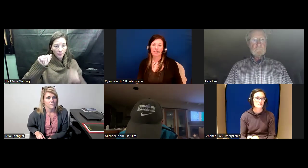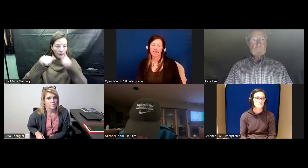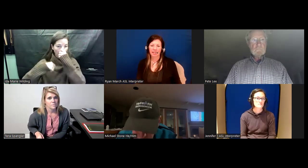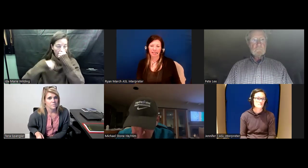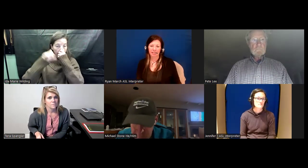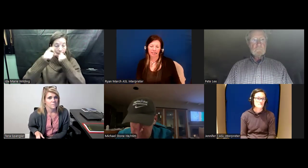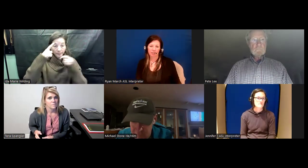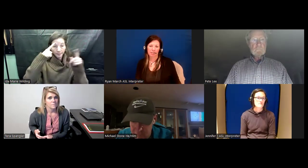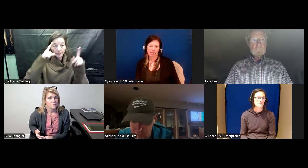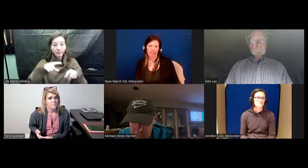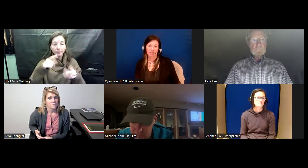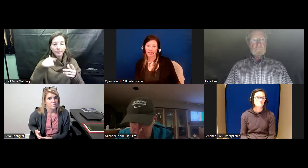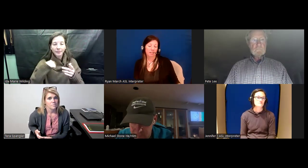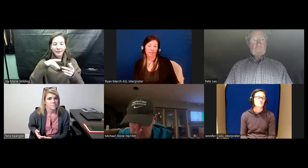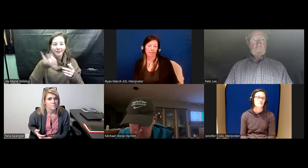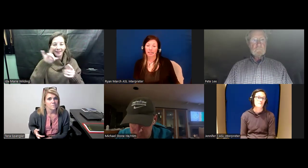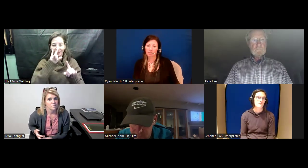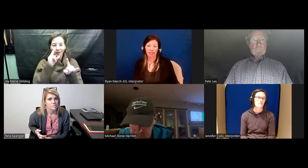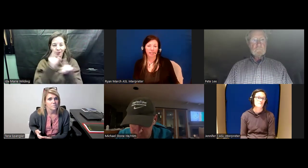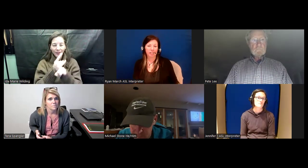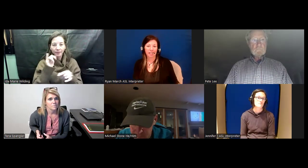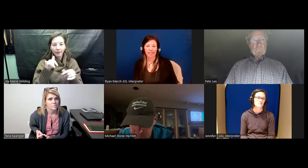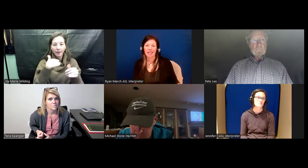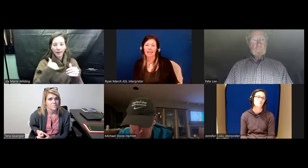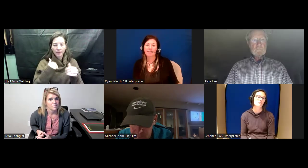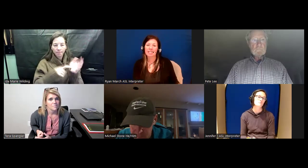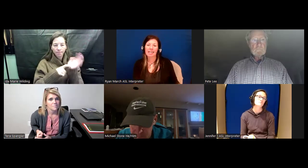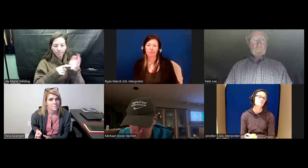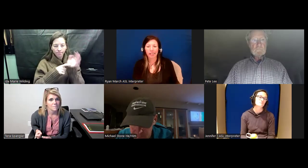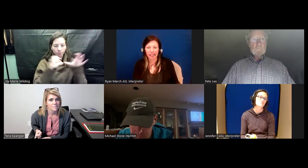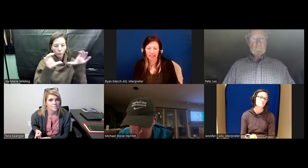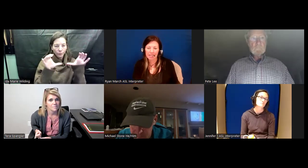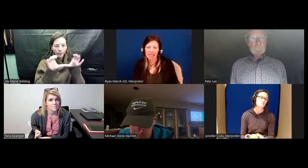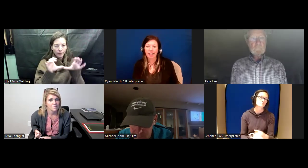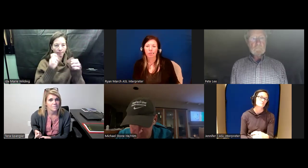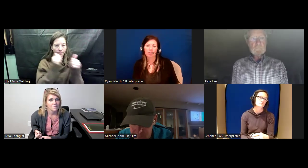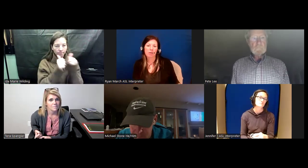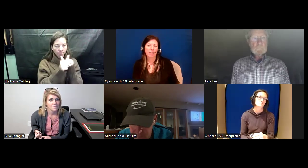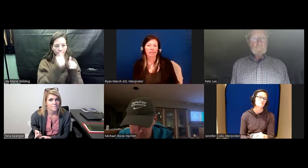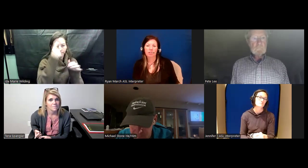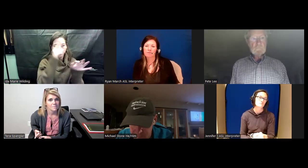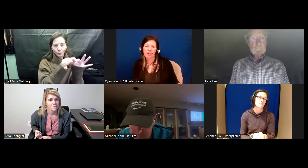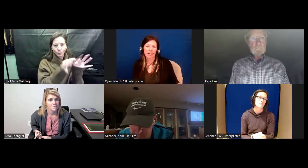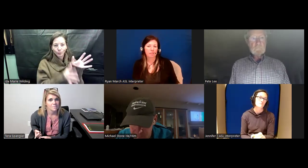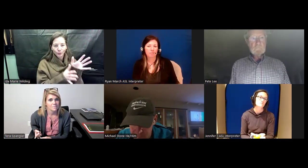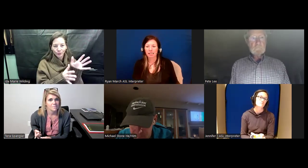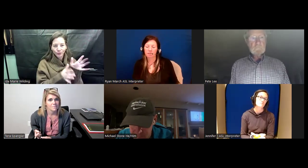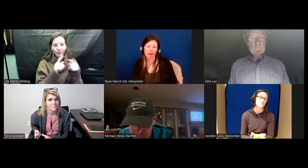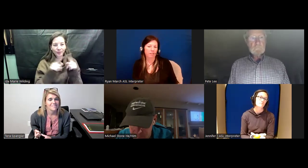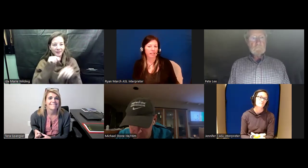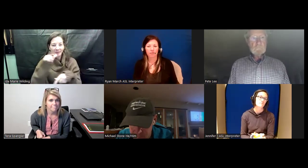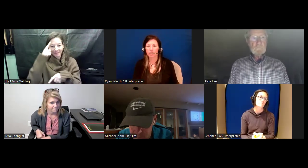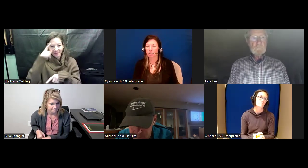And this is Ida. Yes, I completely agree. I find it ironic that we're required certified,